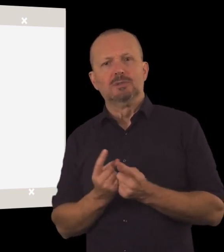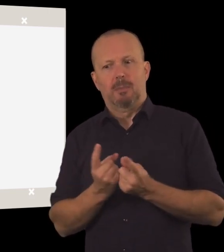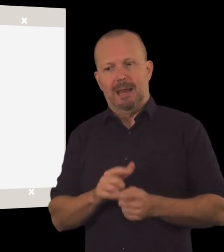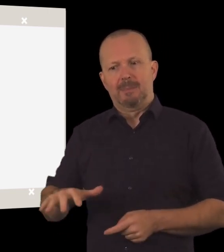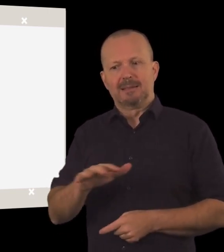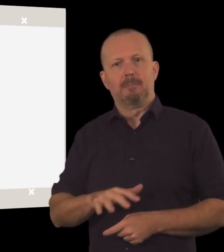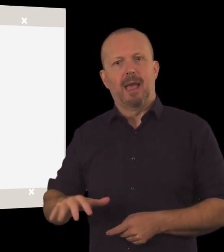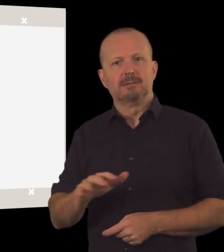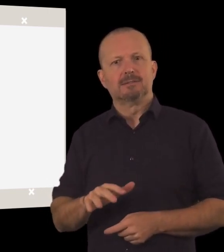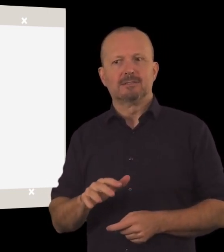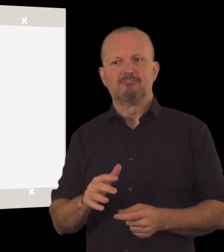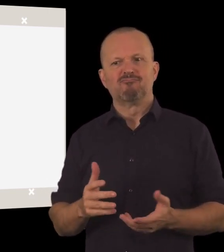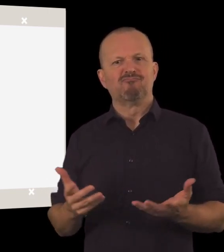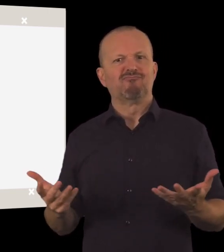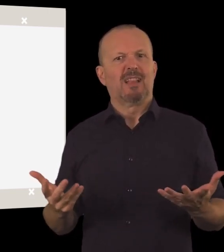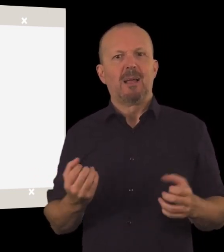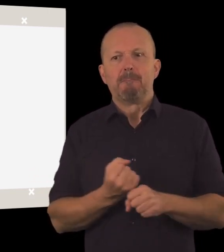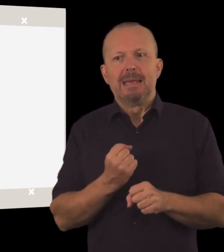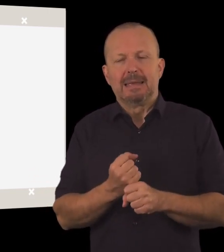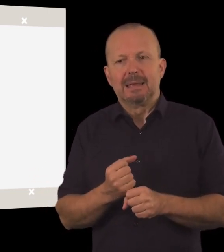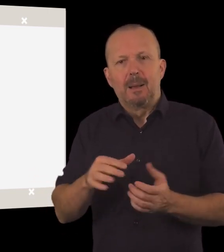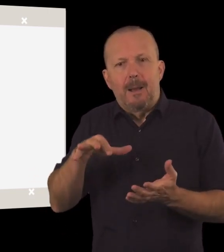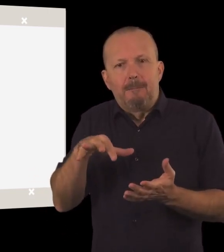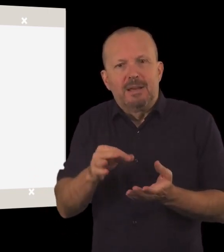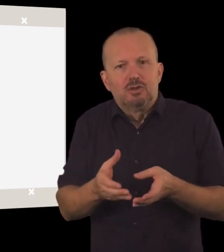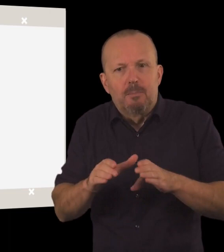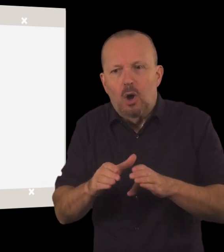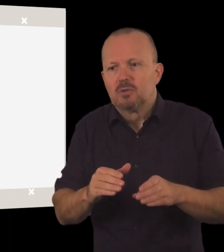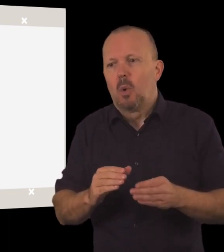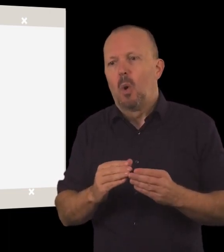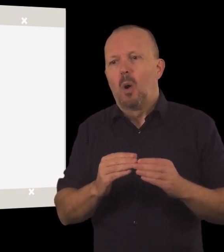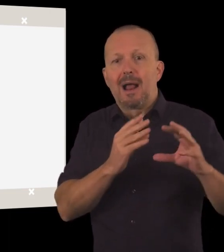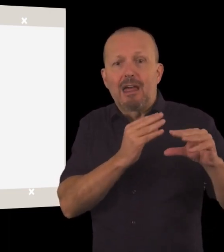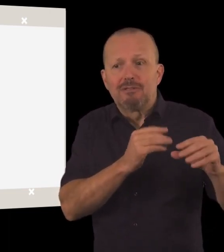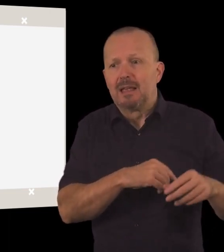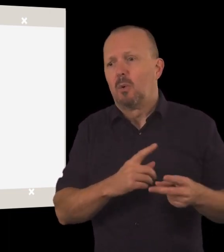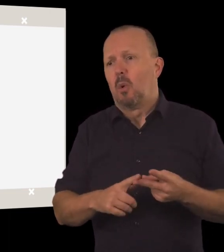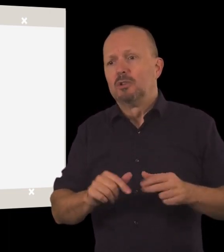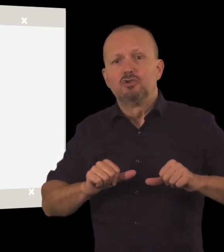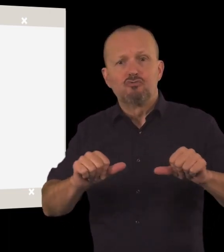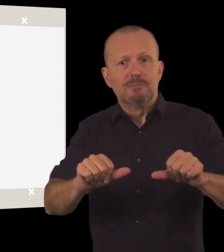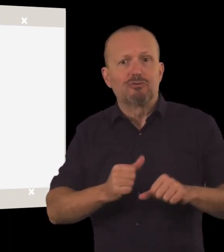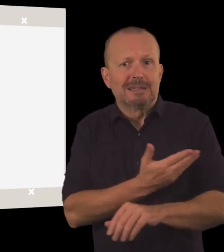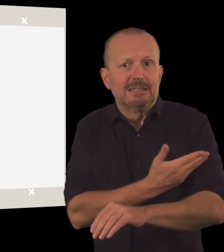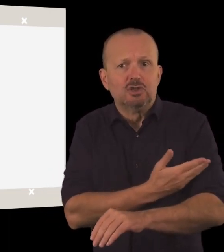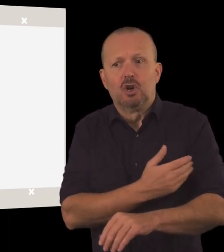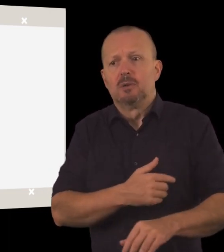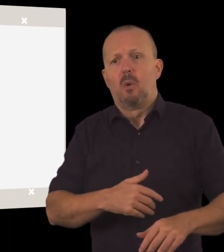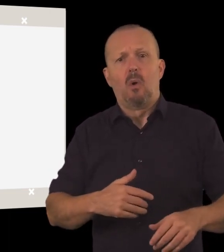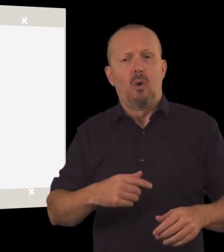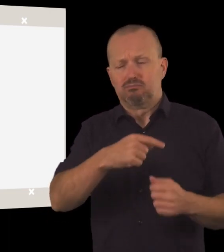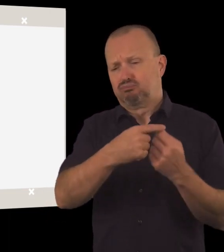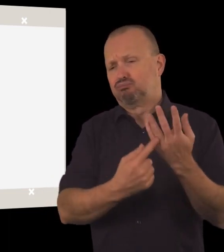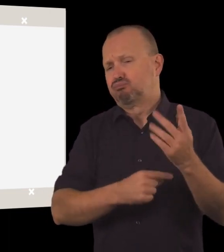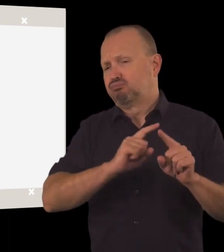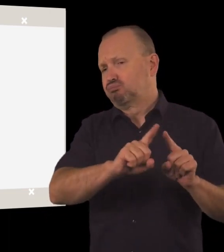see as well. As I mentioned before, we give a lot as an art worker, so it's quite nice for